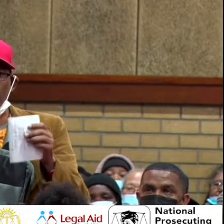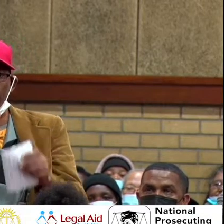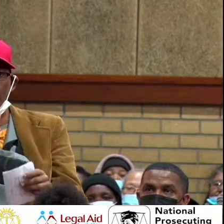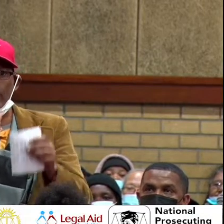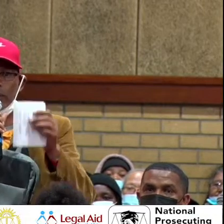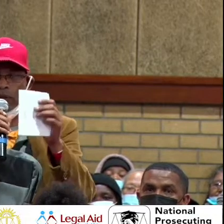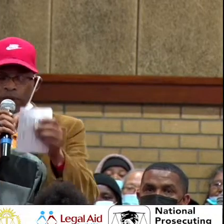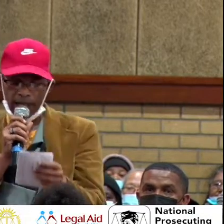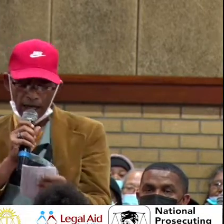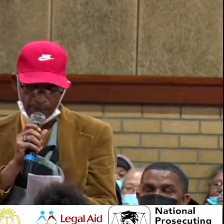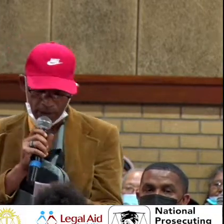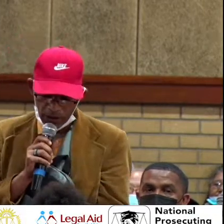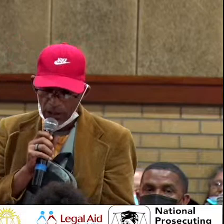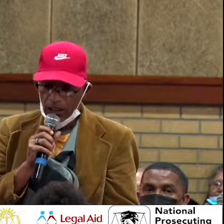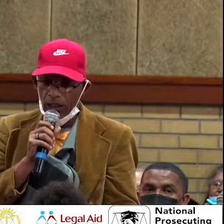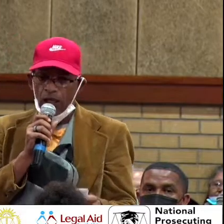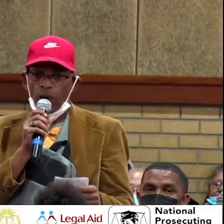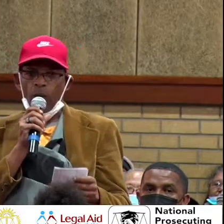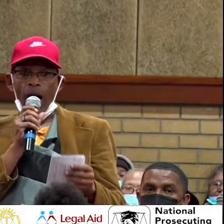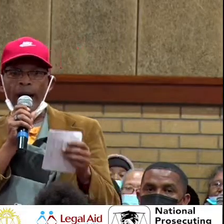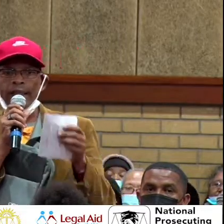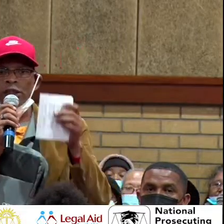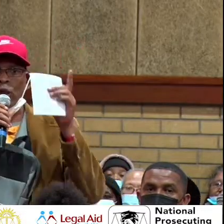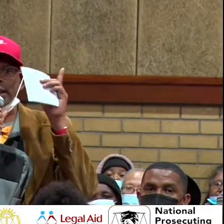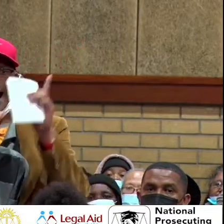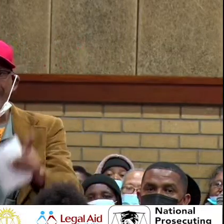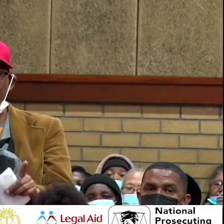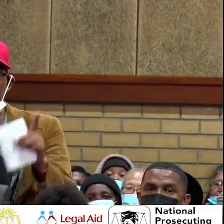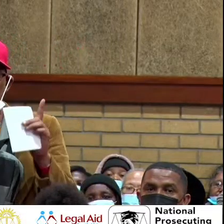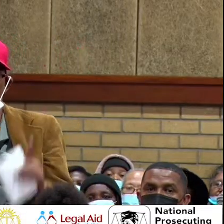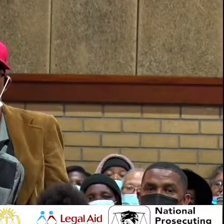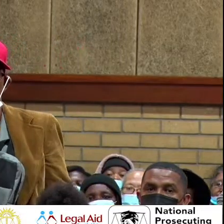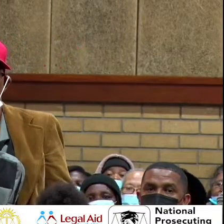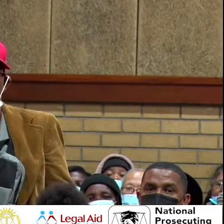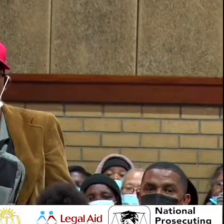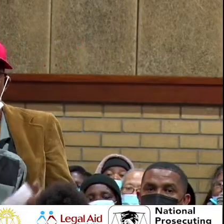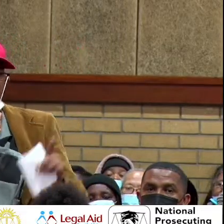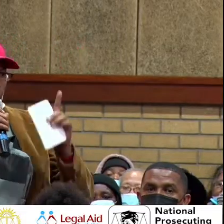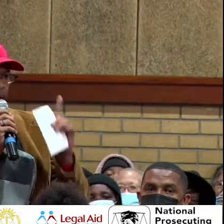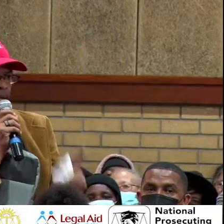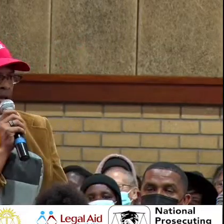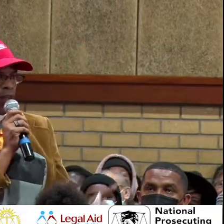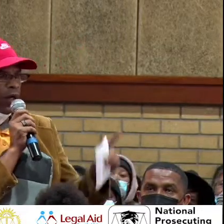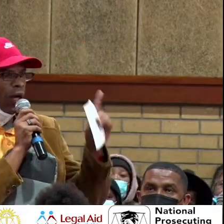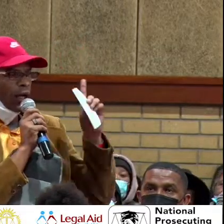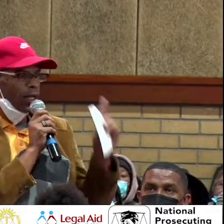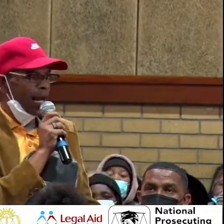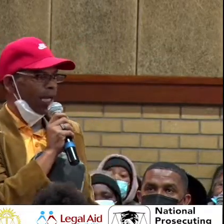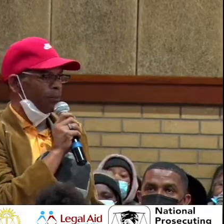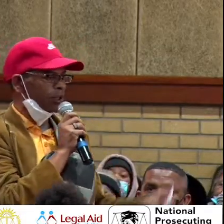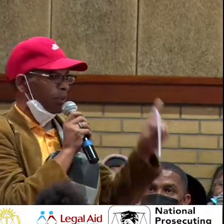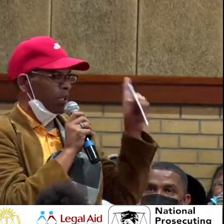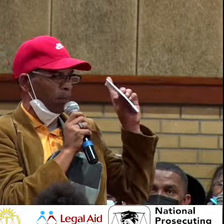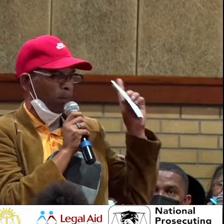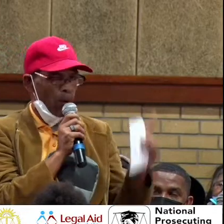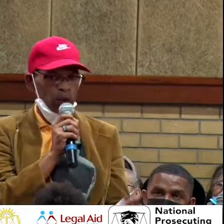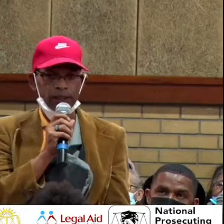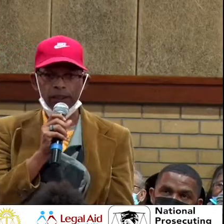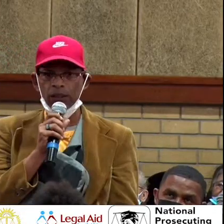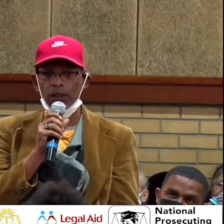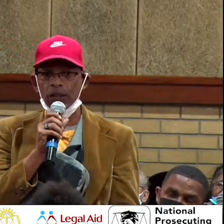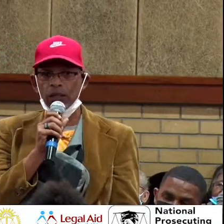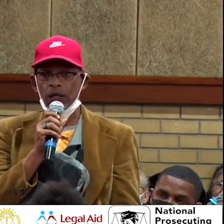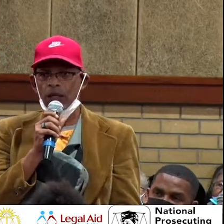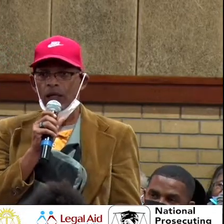because I know you're already putting your head up. Why is your timing Whenever a crime is being